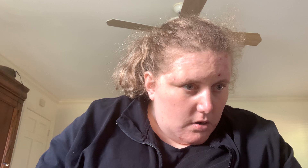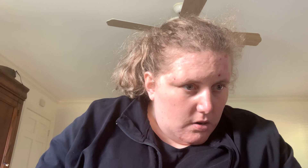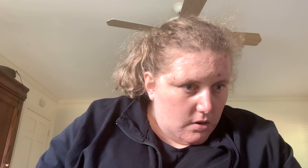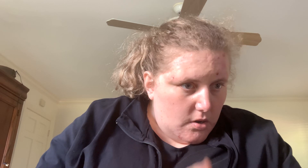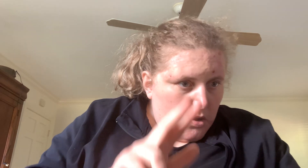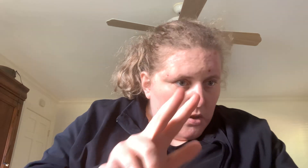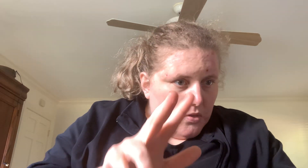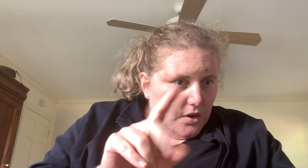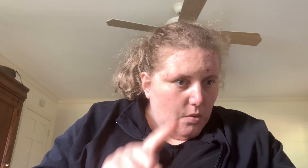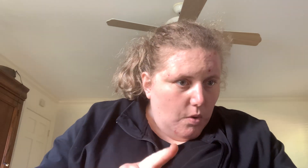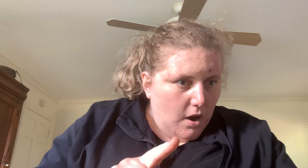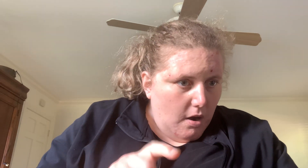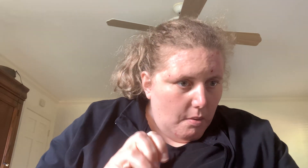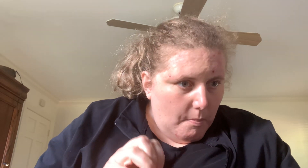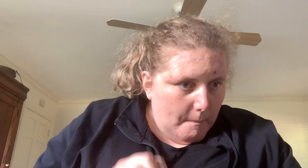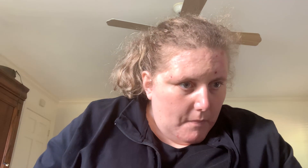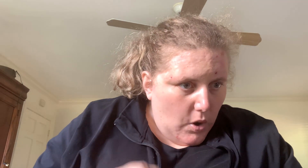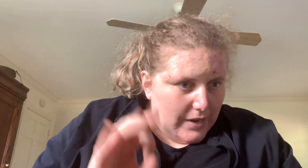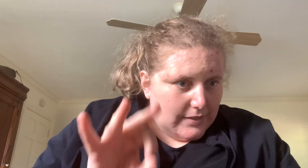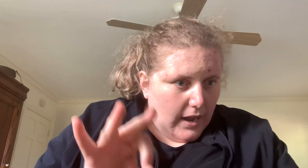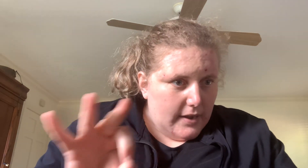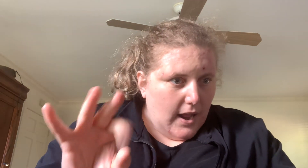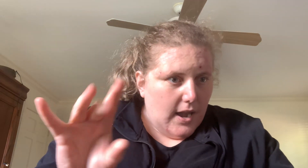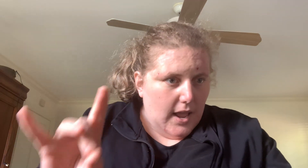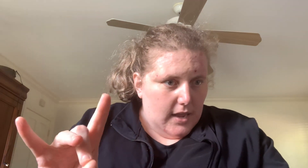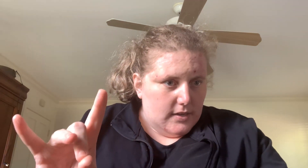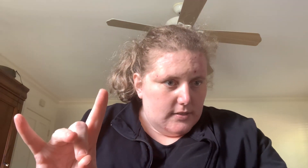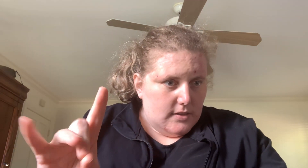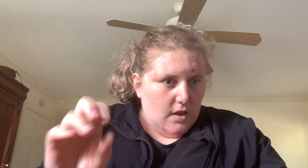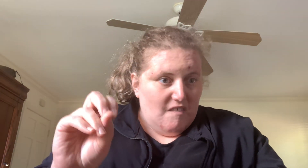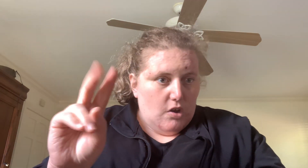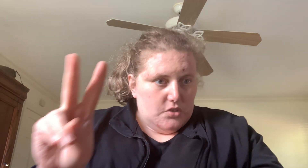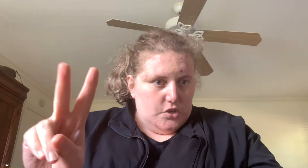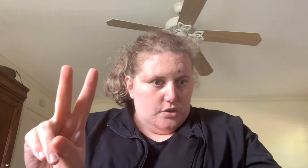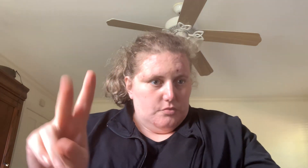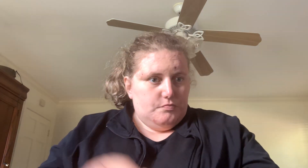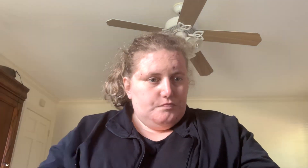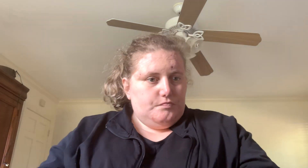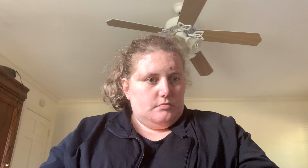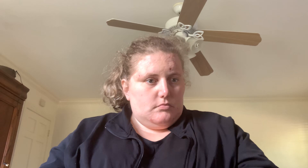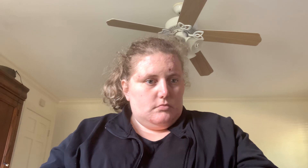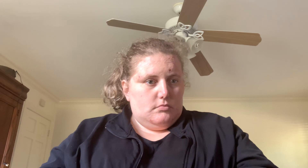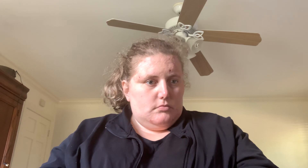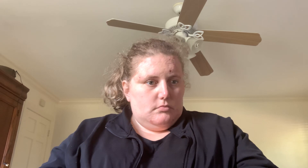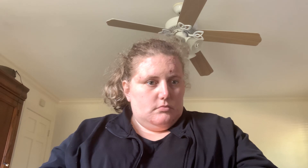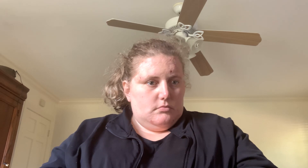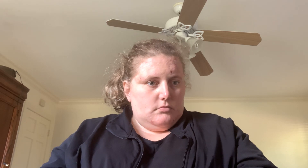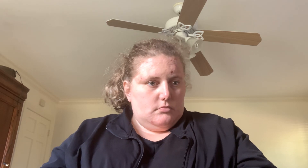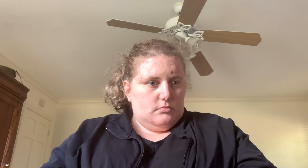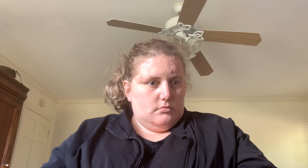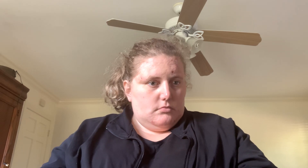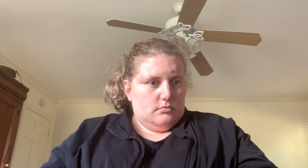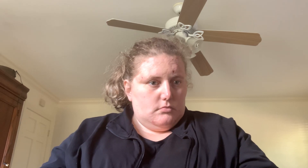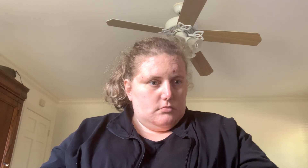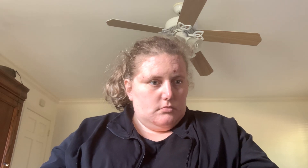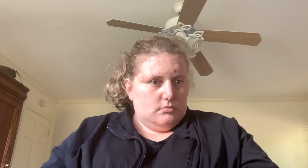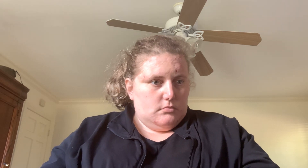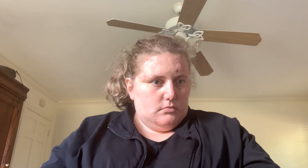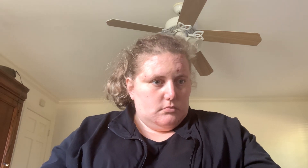So then you would take your calculator and you do 78.2 divided by 31.998. That's going to give